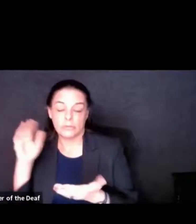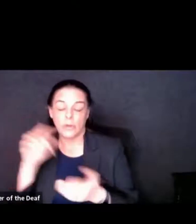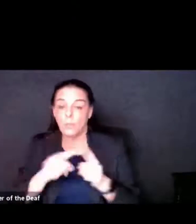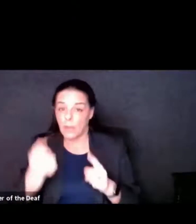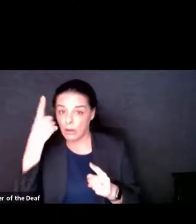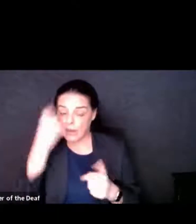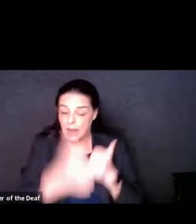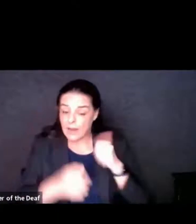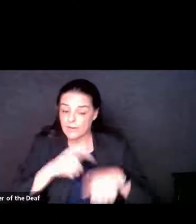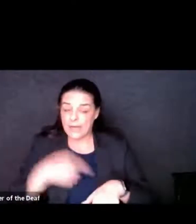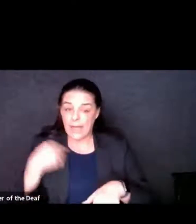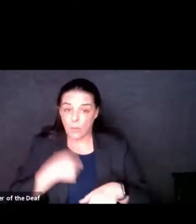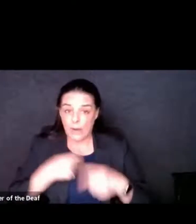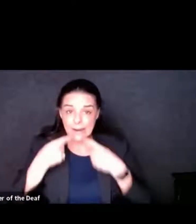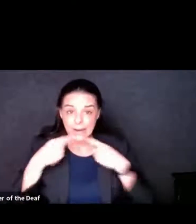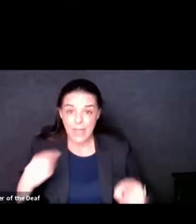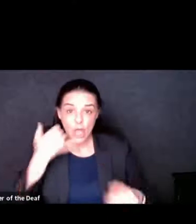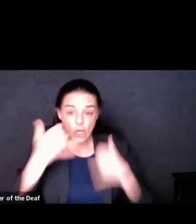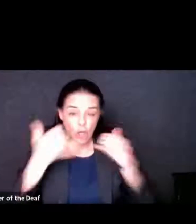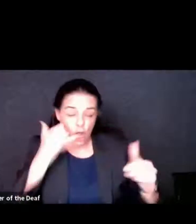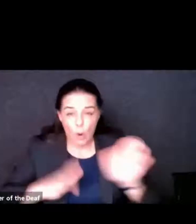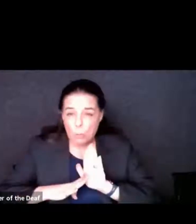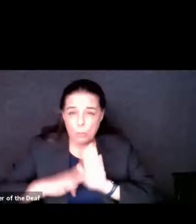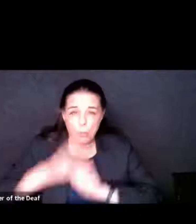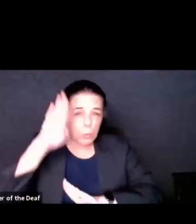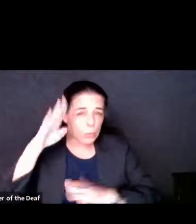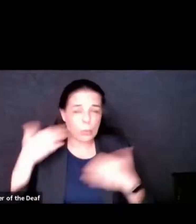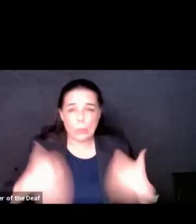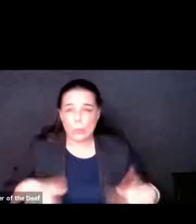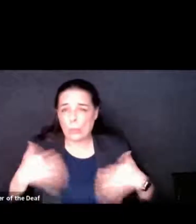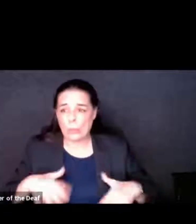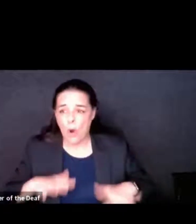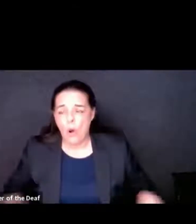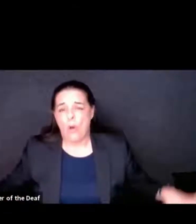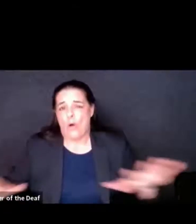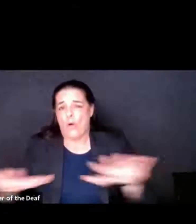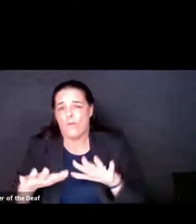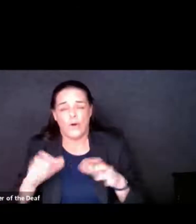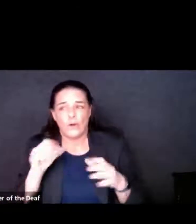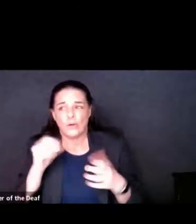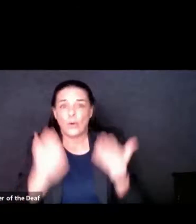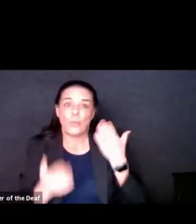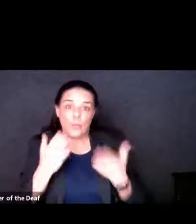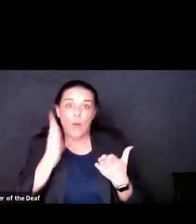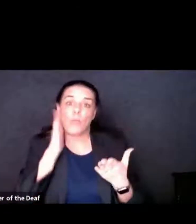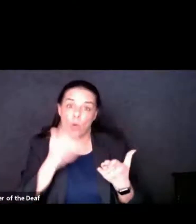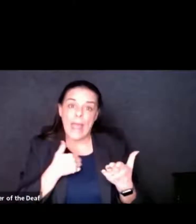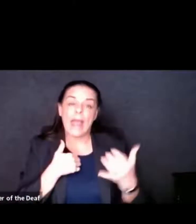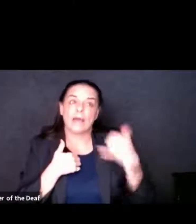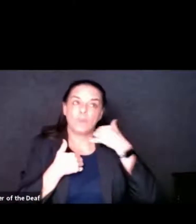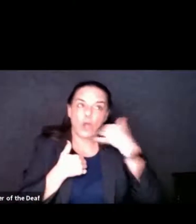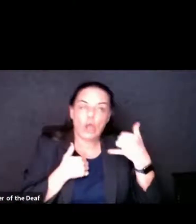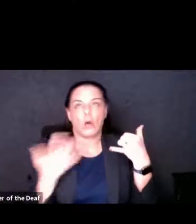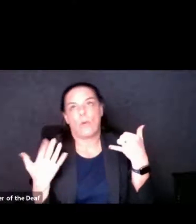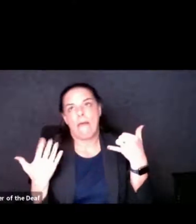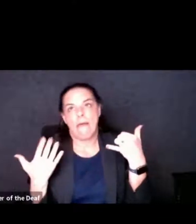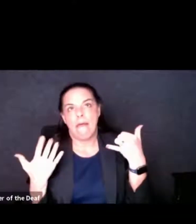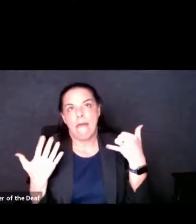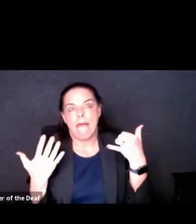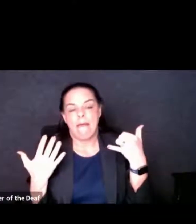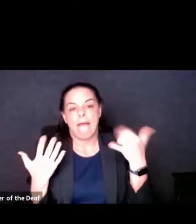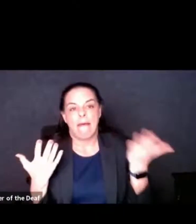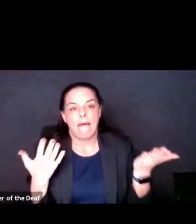the call volume goes through the roof across the board. And so there's probably going to be waits again tomorrow, and we will continue